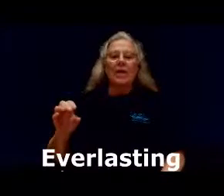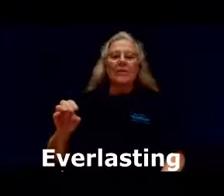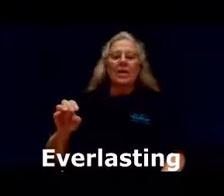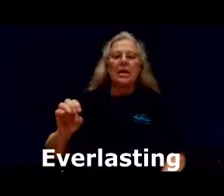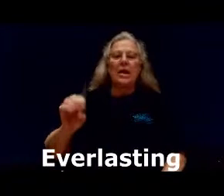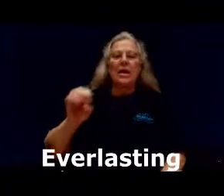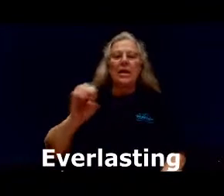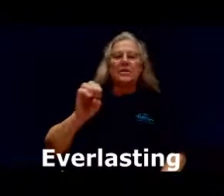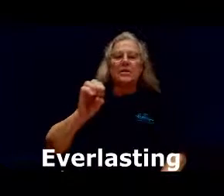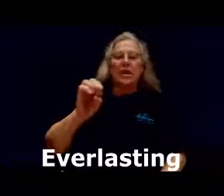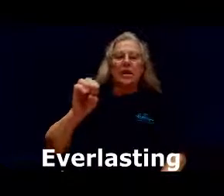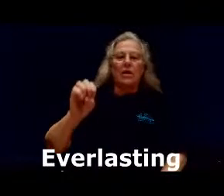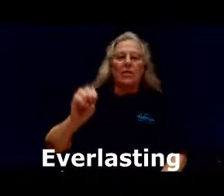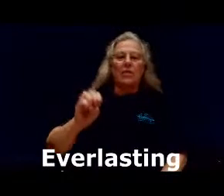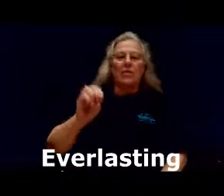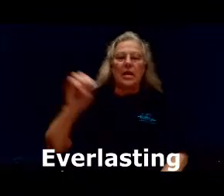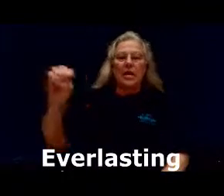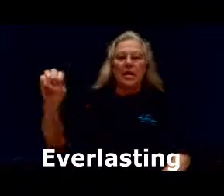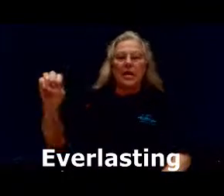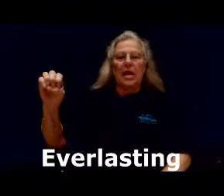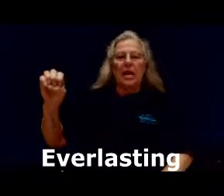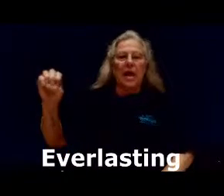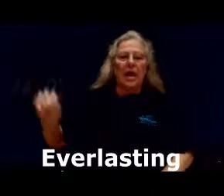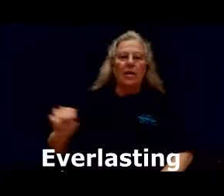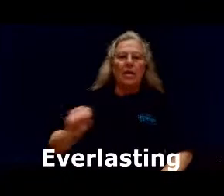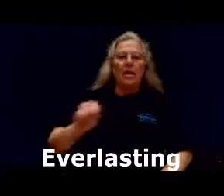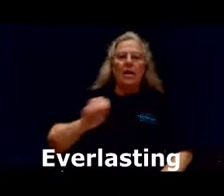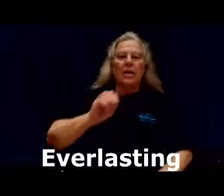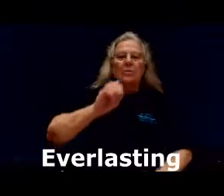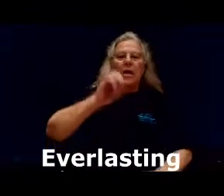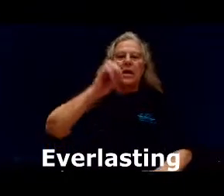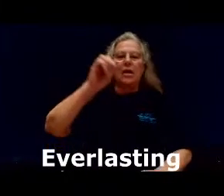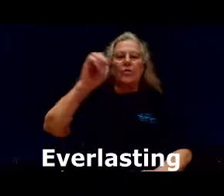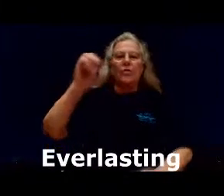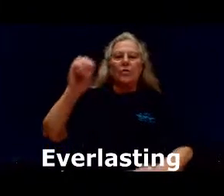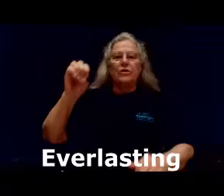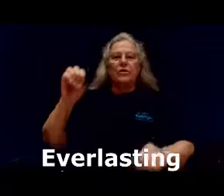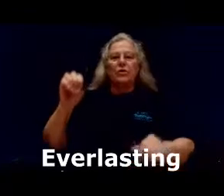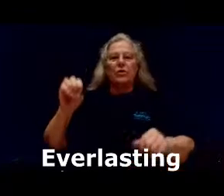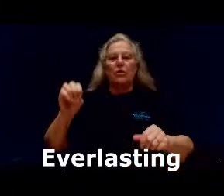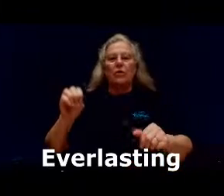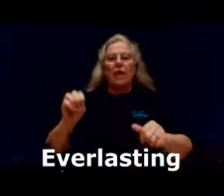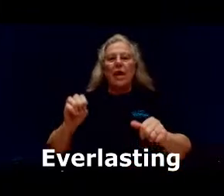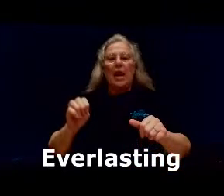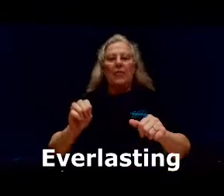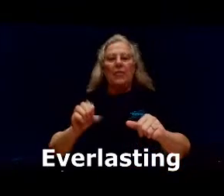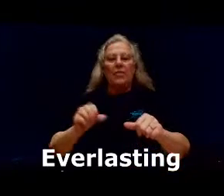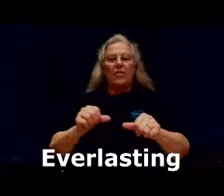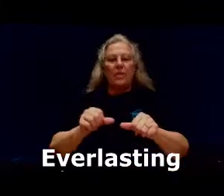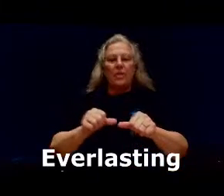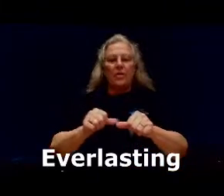Everlasting, it's like the E hand making a full circle and then thumb to